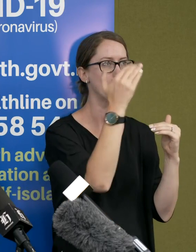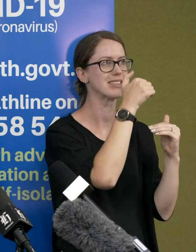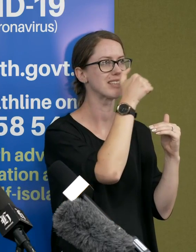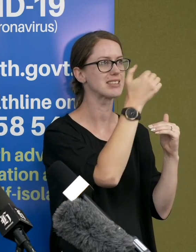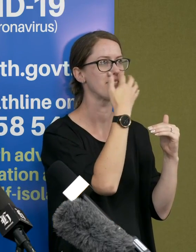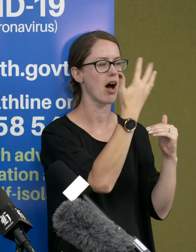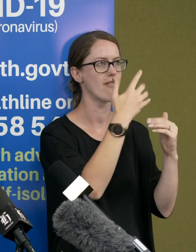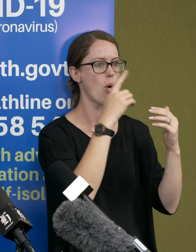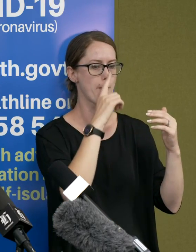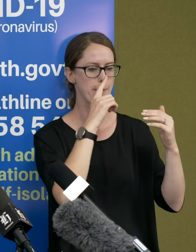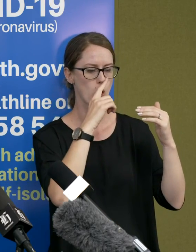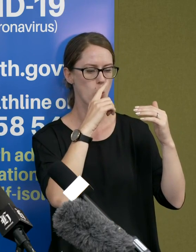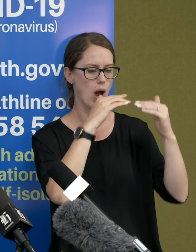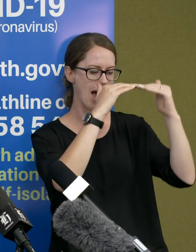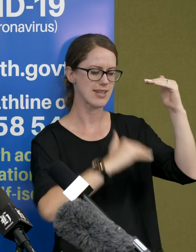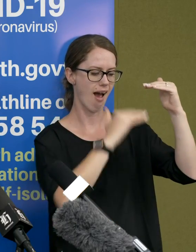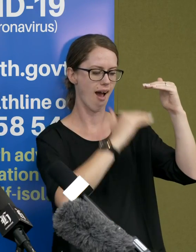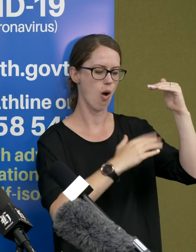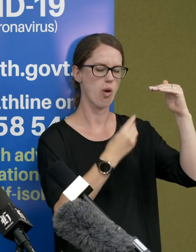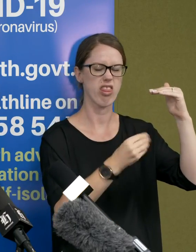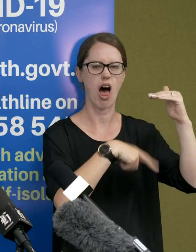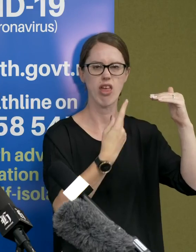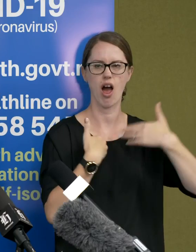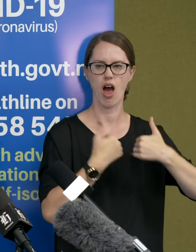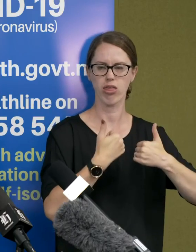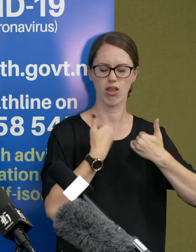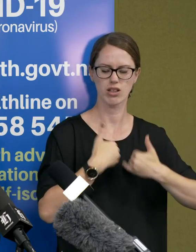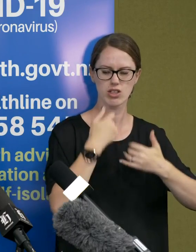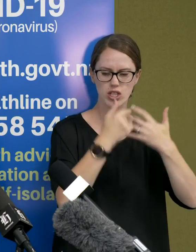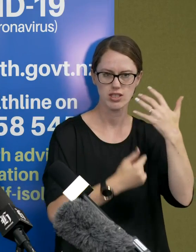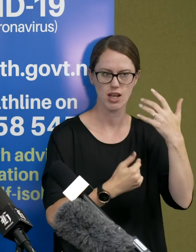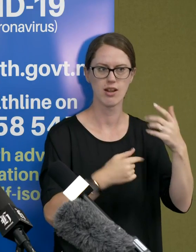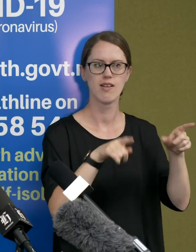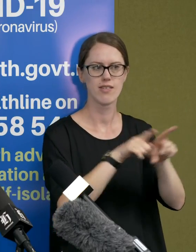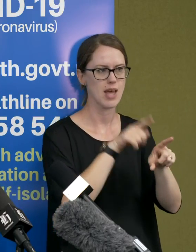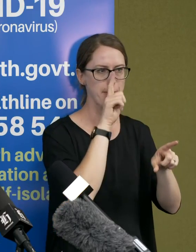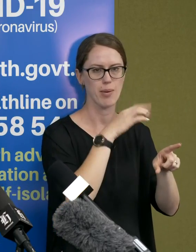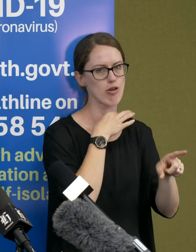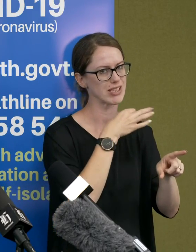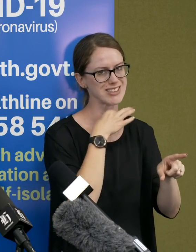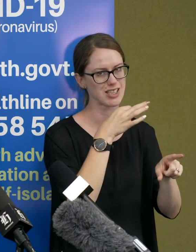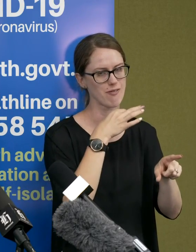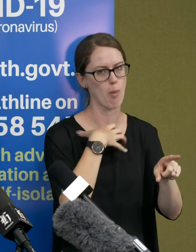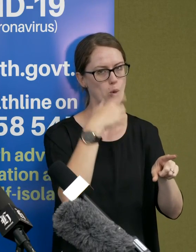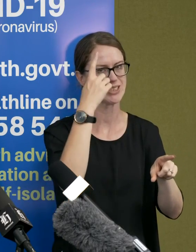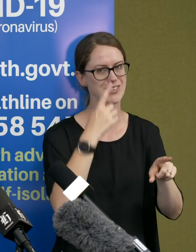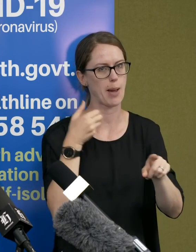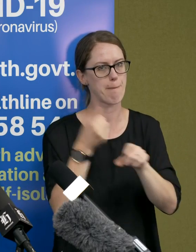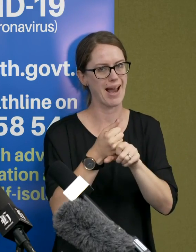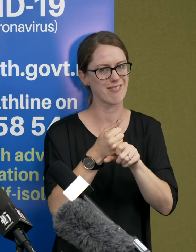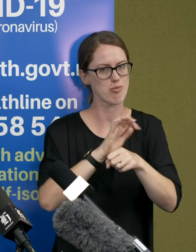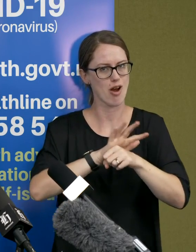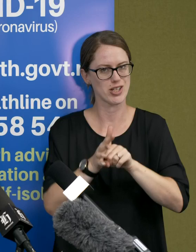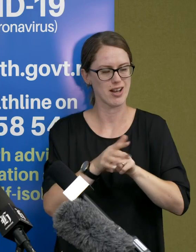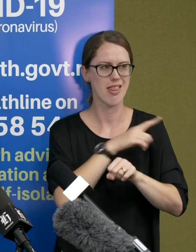65s and people under 65s with pre-existing conditions. They are the same people who are at risk of more serious infections